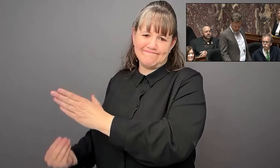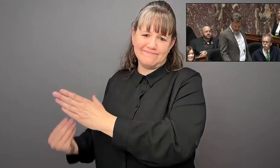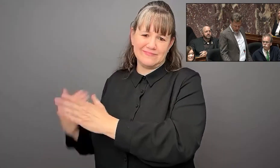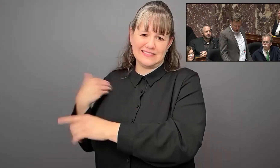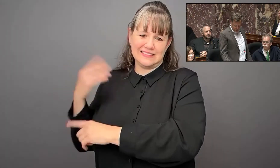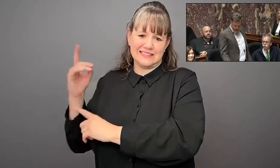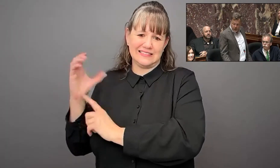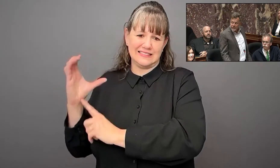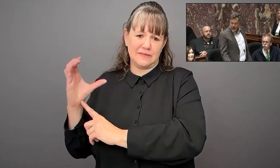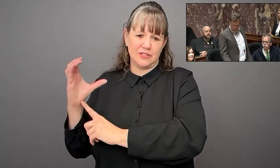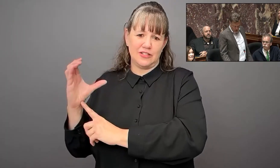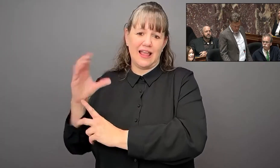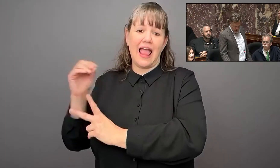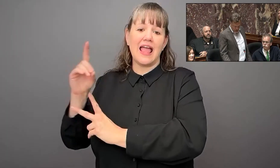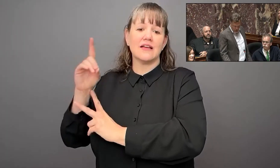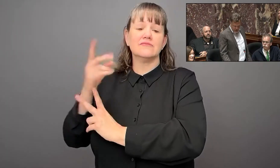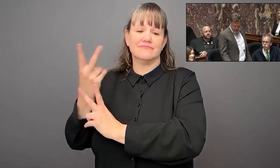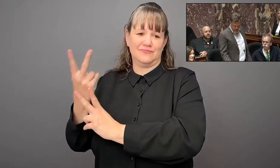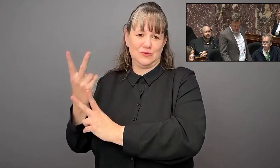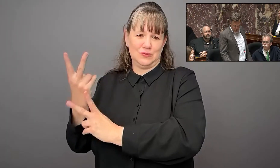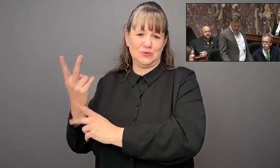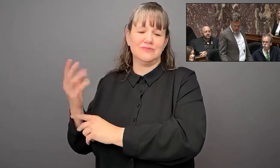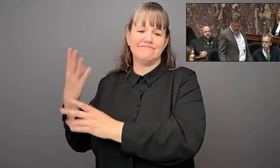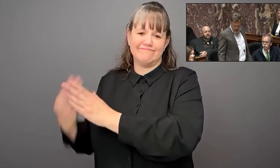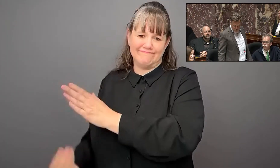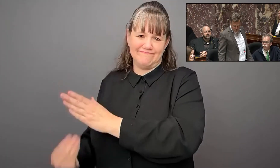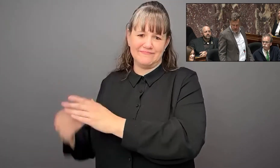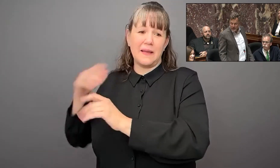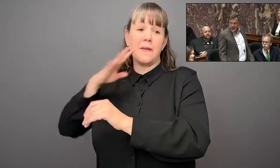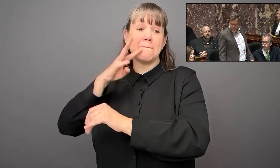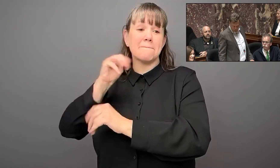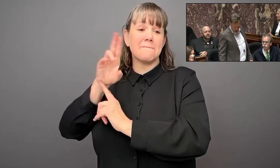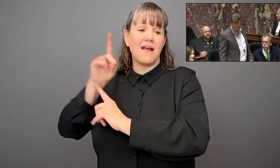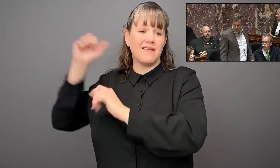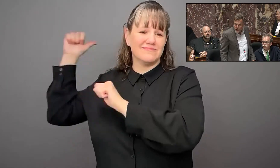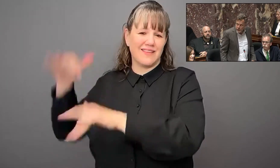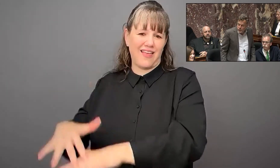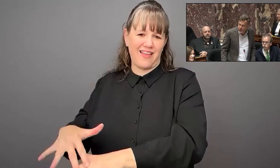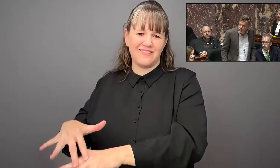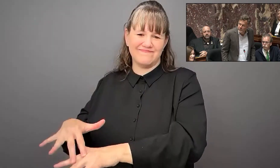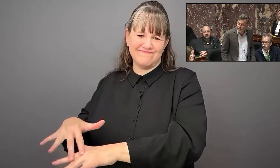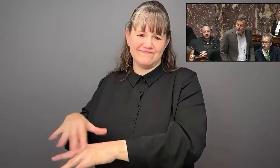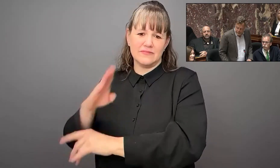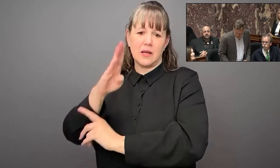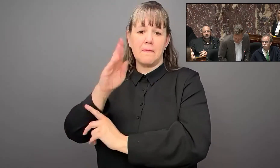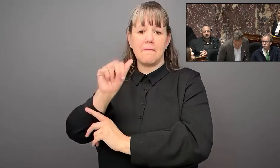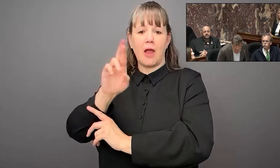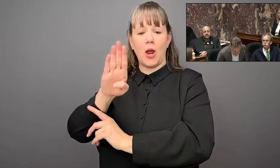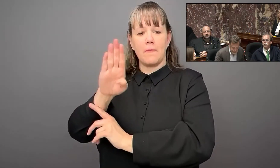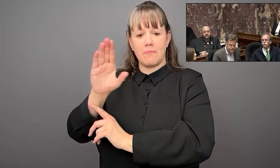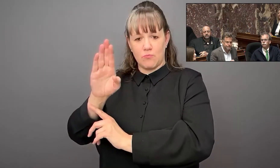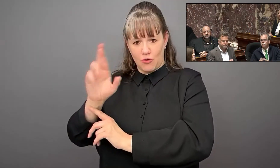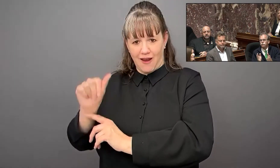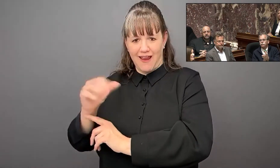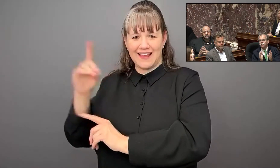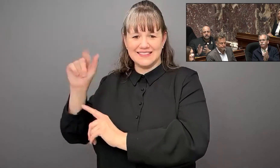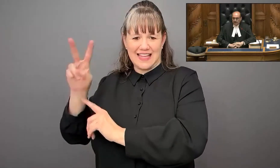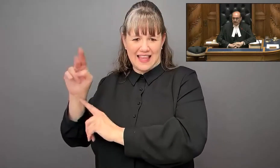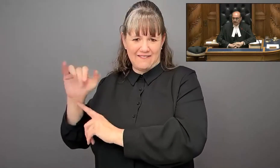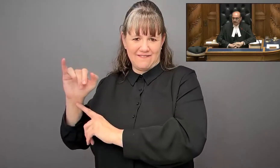landslide. I'd like to extend my heartfelt congratulations and appreciation to the Lions Bay Rainforest Racers team.